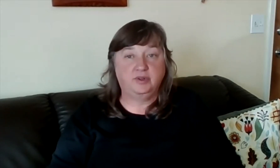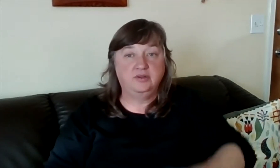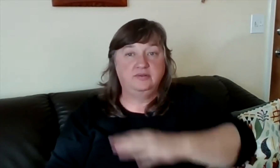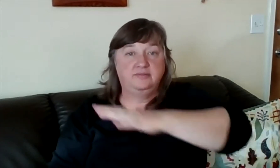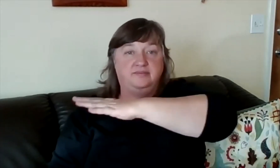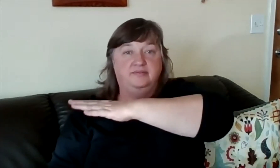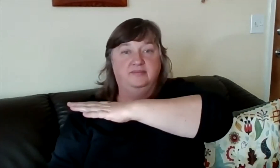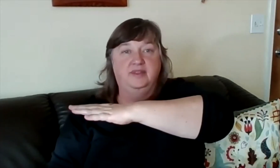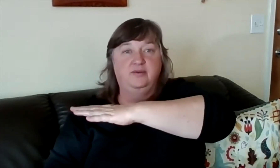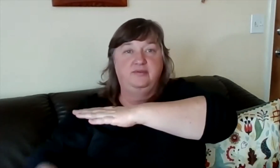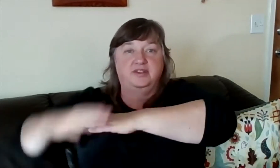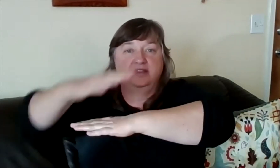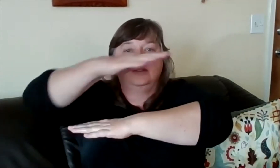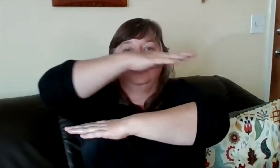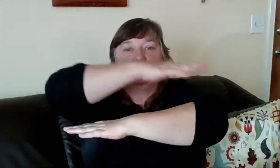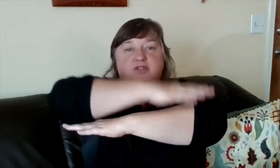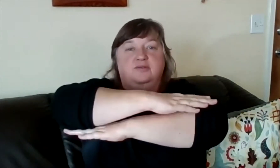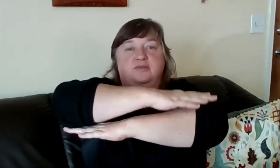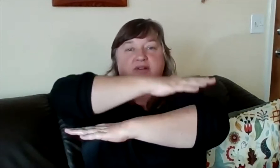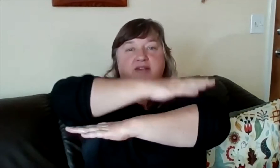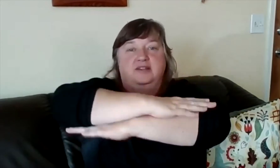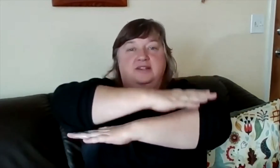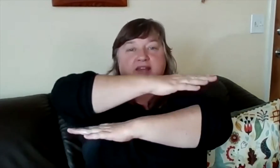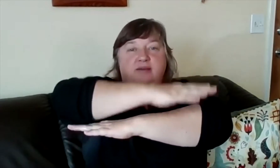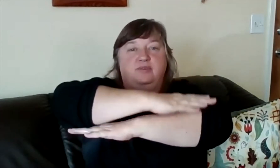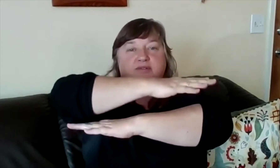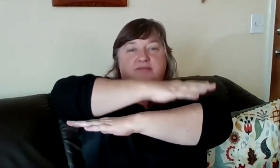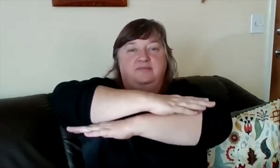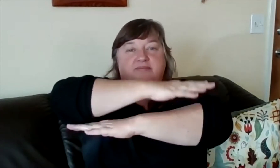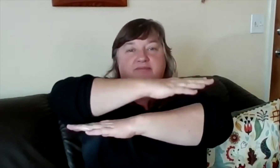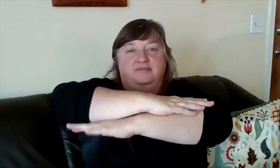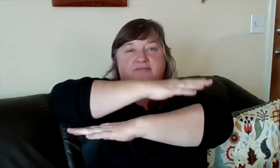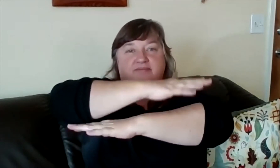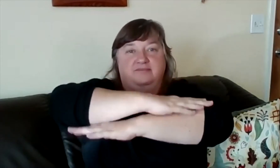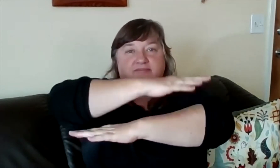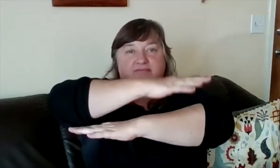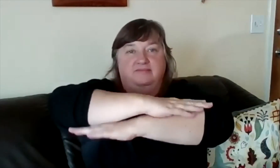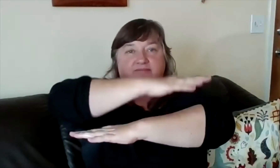Table. I think we've done this one too. Table.